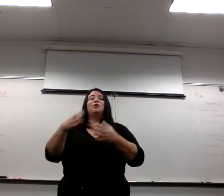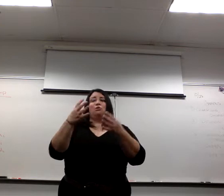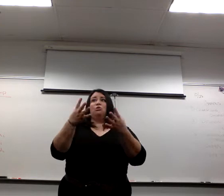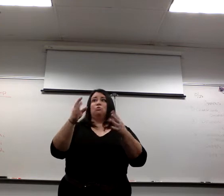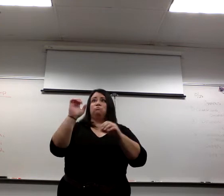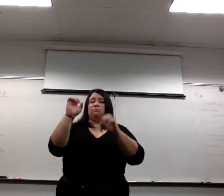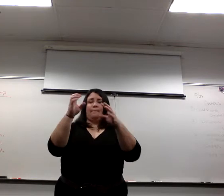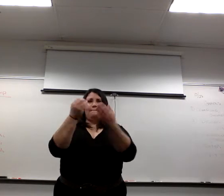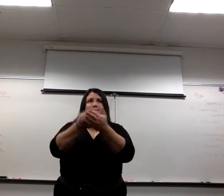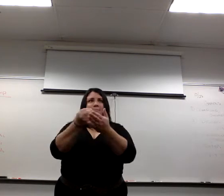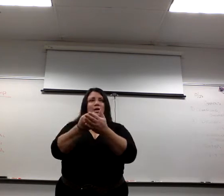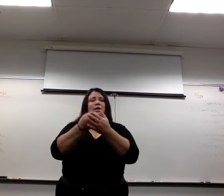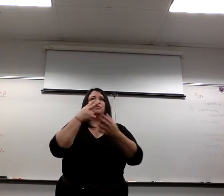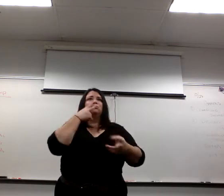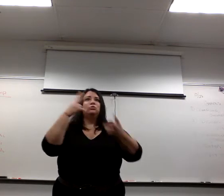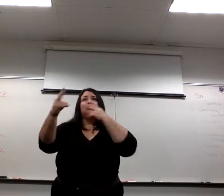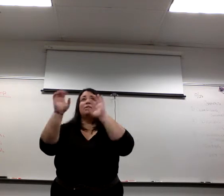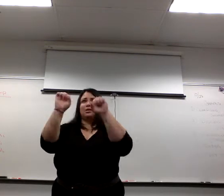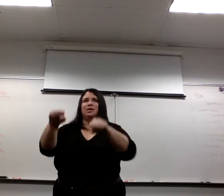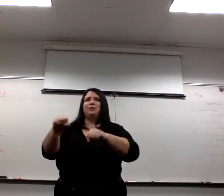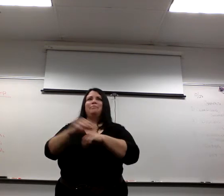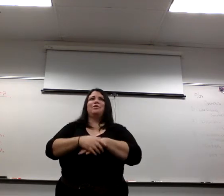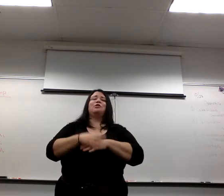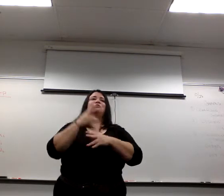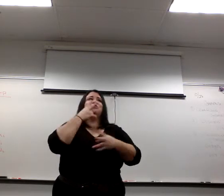then you smoke them all because you have a 4-hour layover.